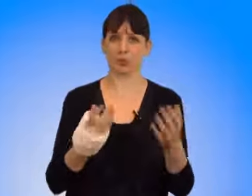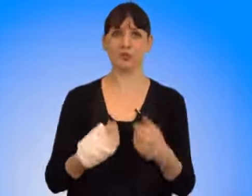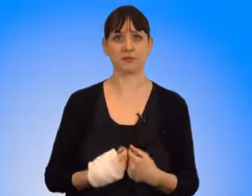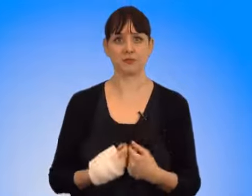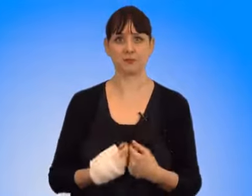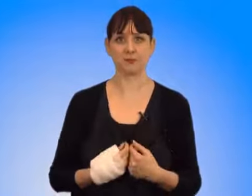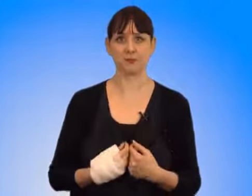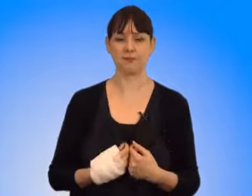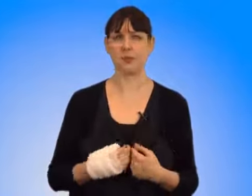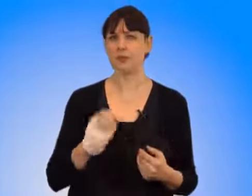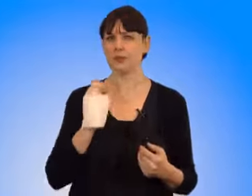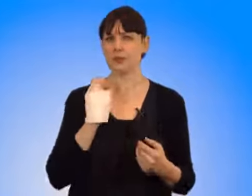bruise.